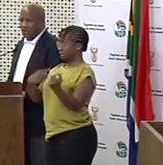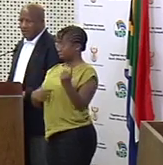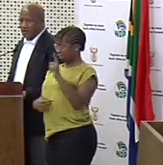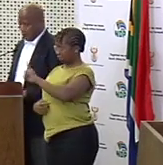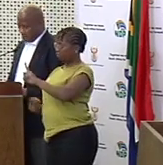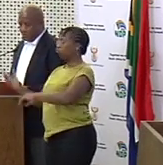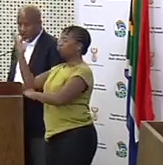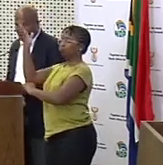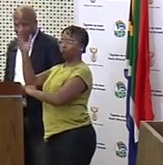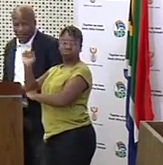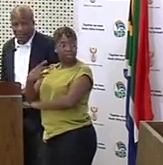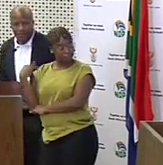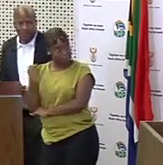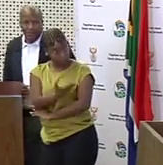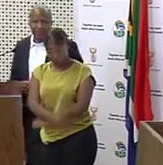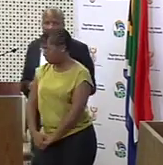to us. Minister.